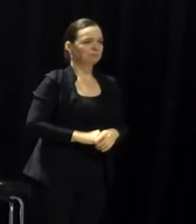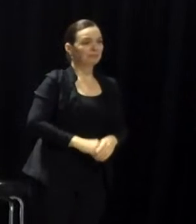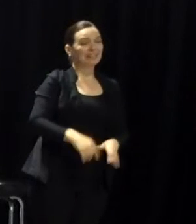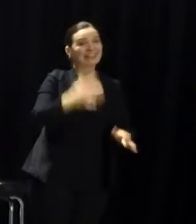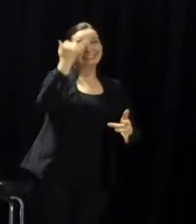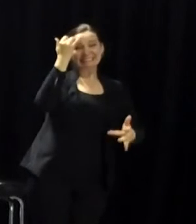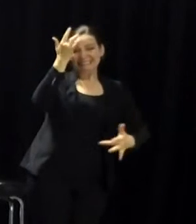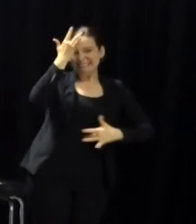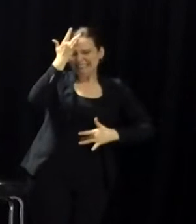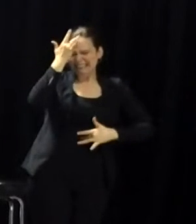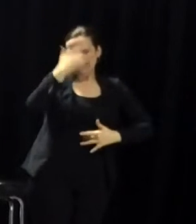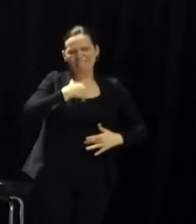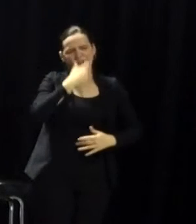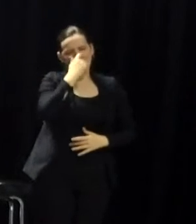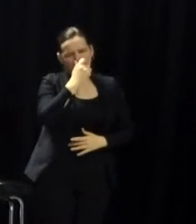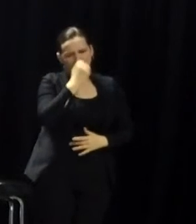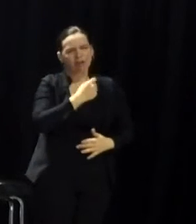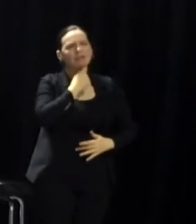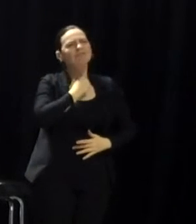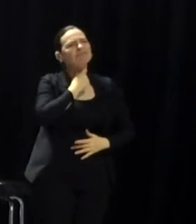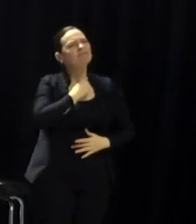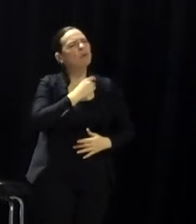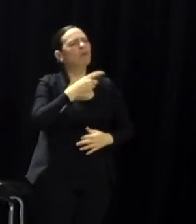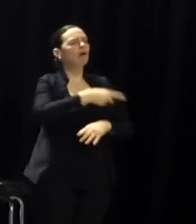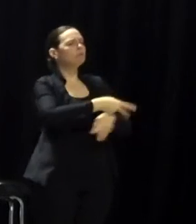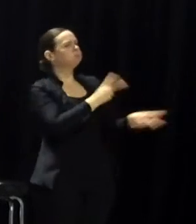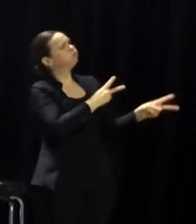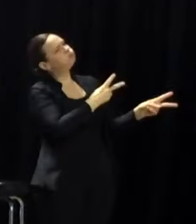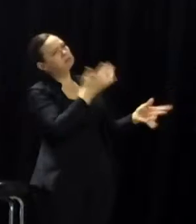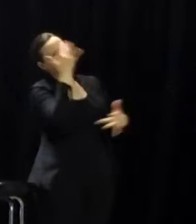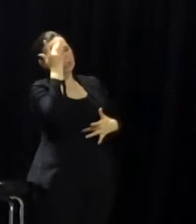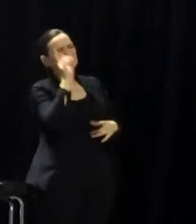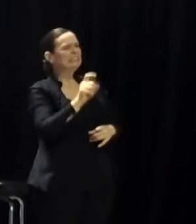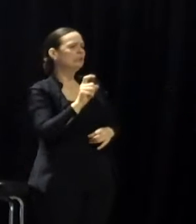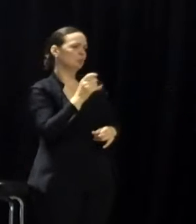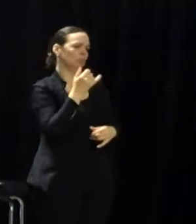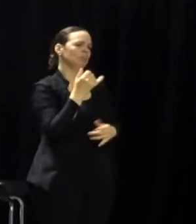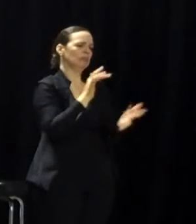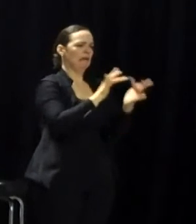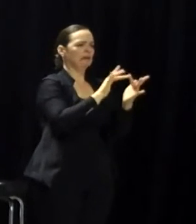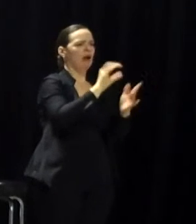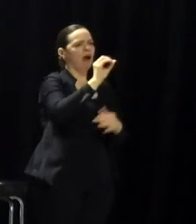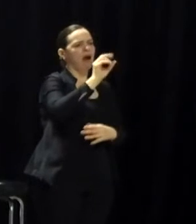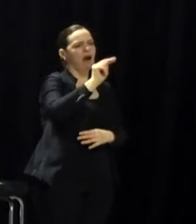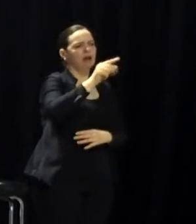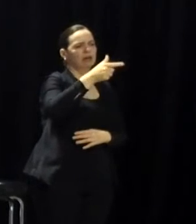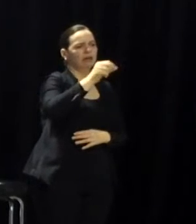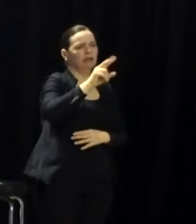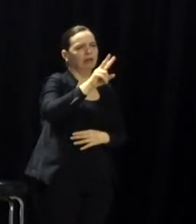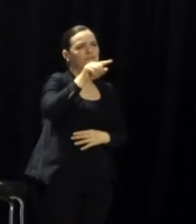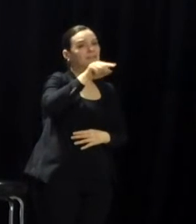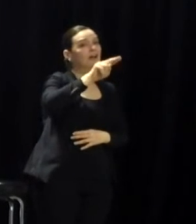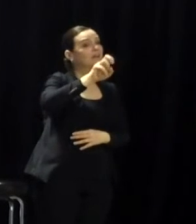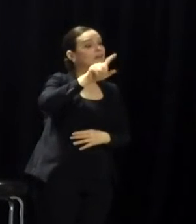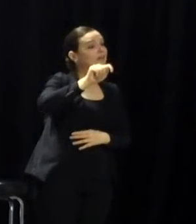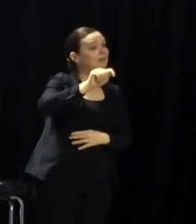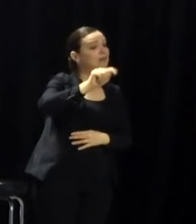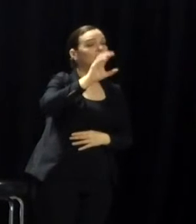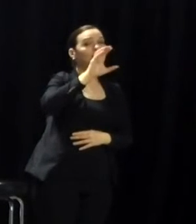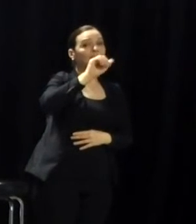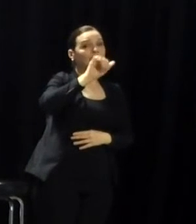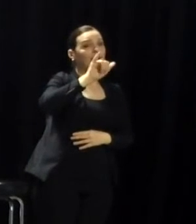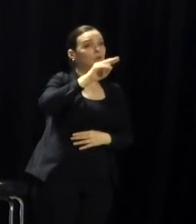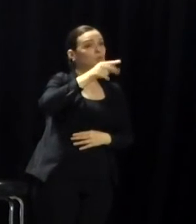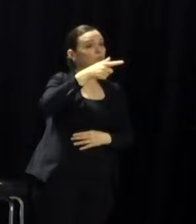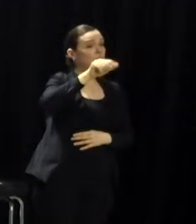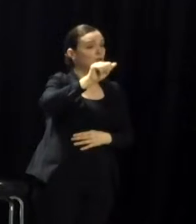2. Register for appointments there. Again, weekends, testing is at Essentia Health, not